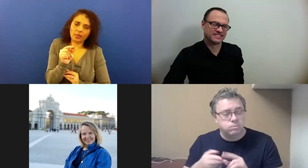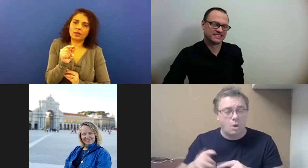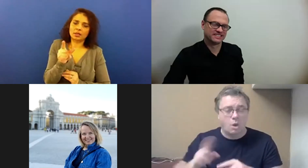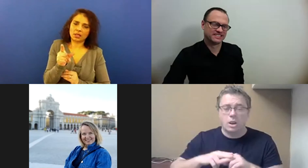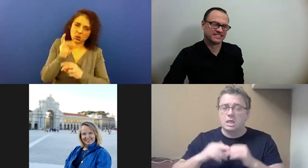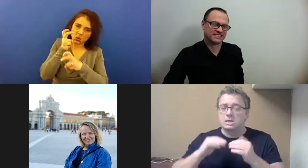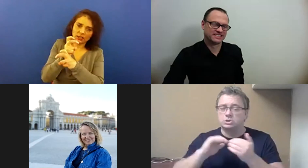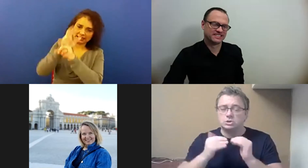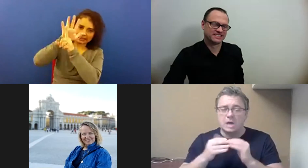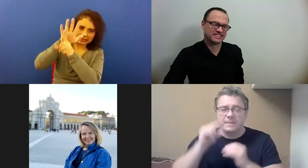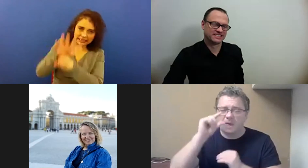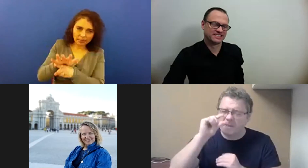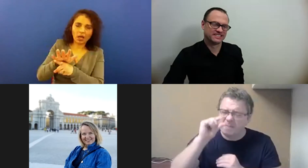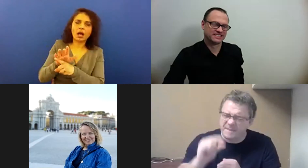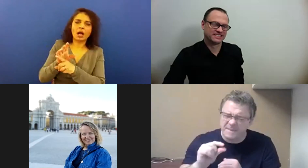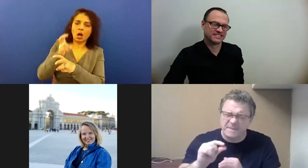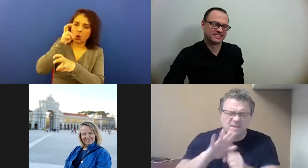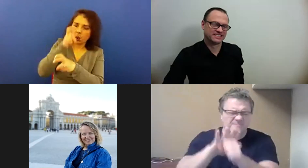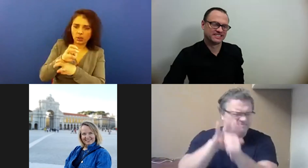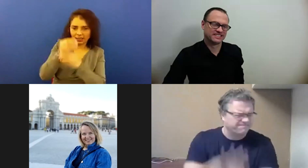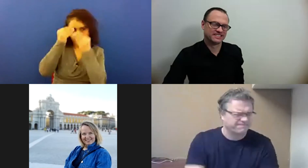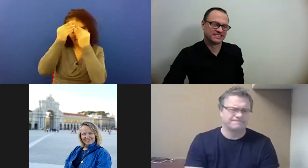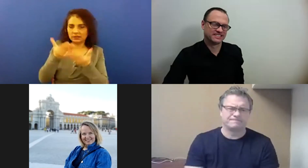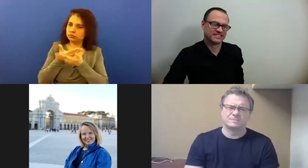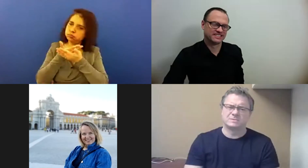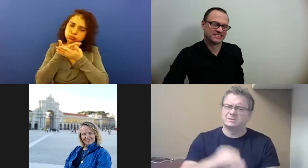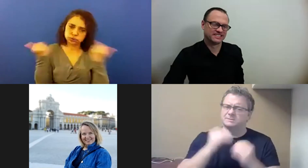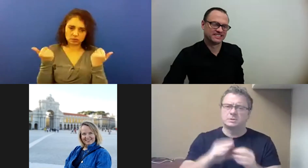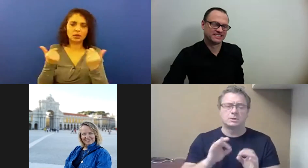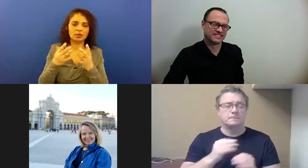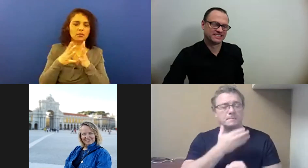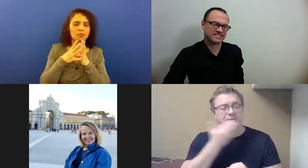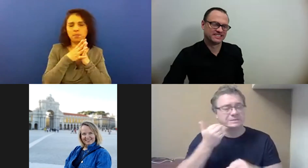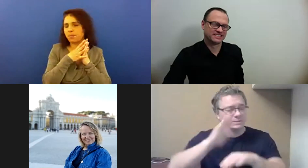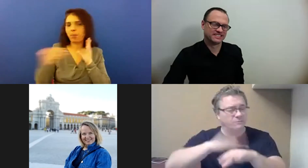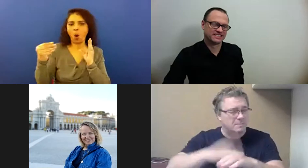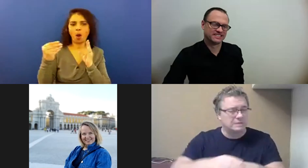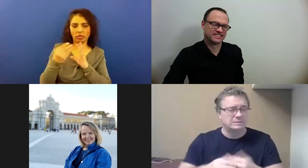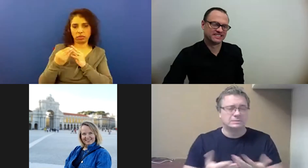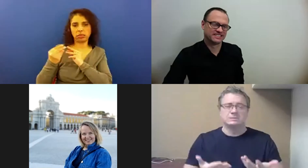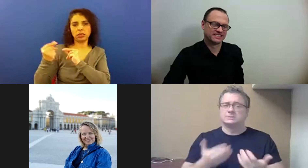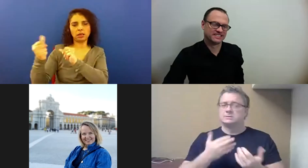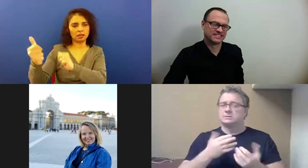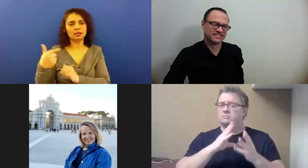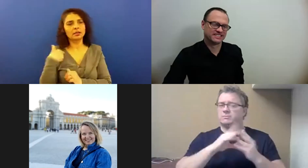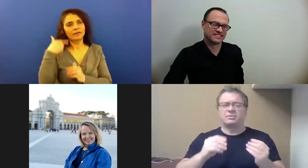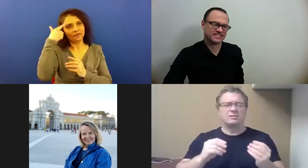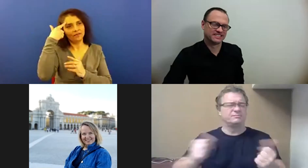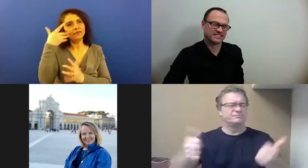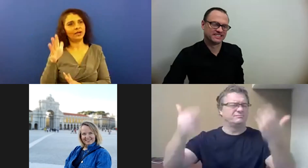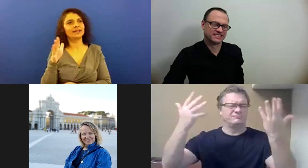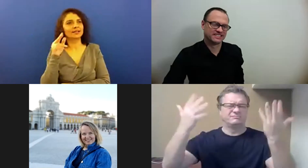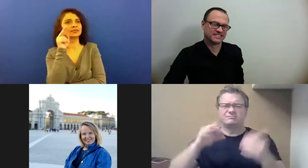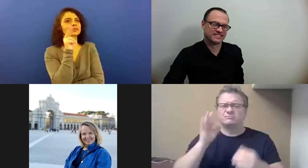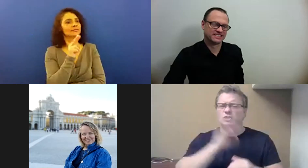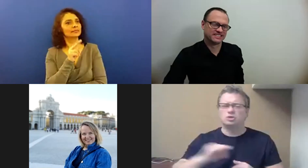And I realized again that it's important to realize that for deaf Roma people, there's even more discrimination. There's